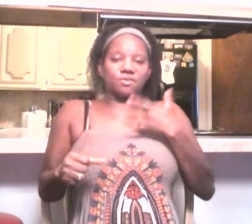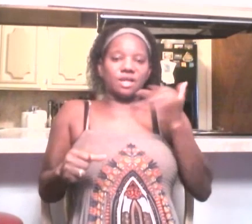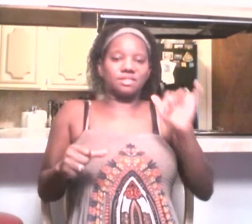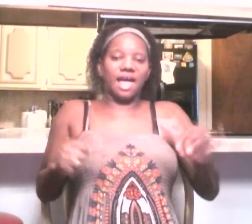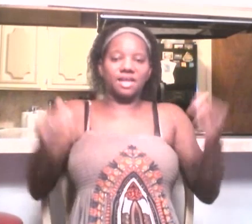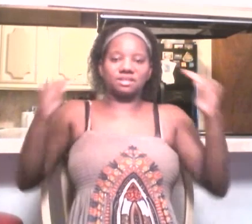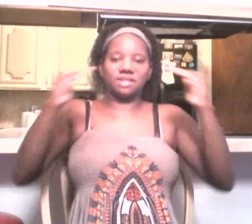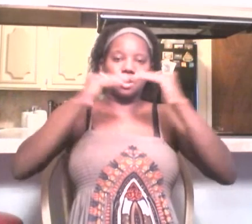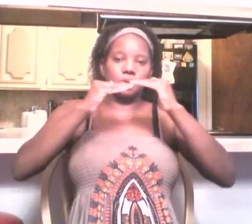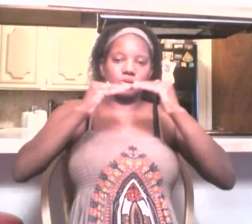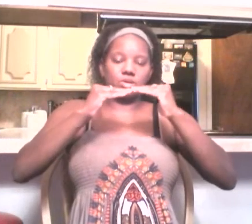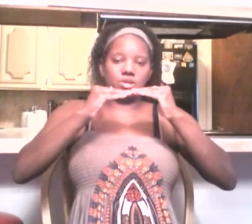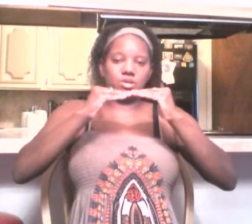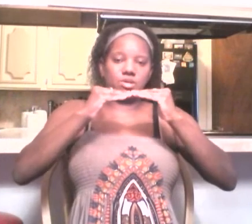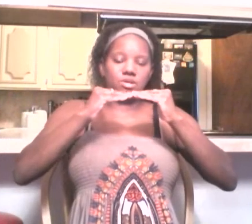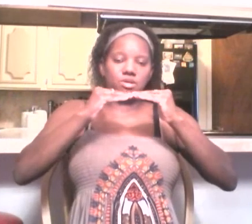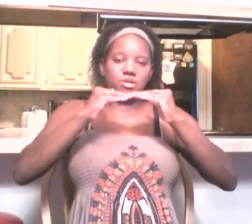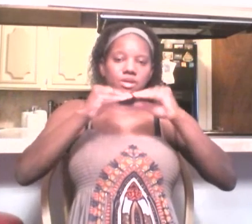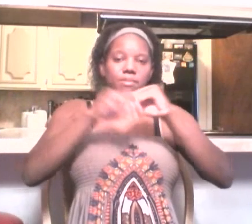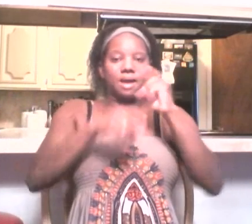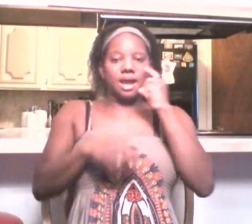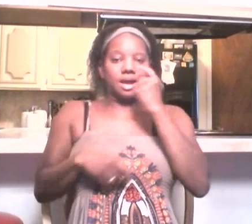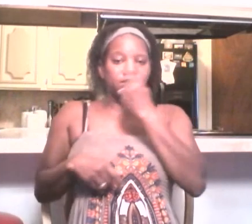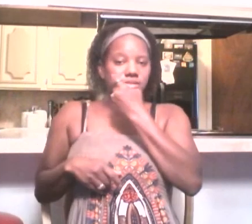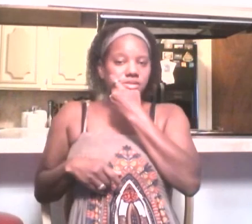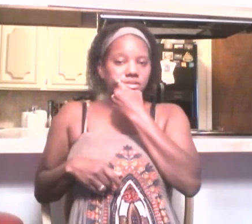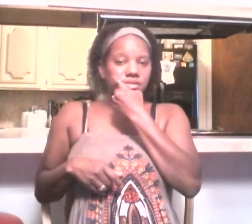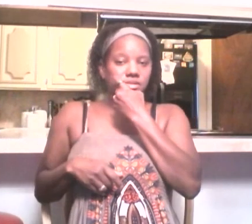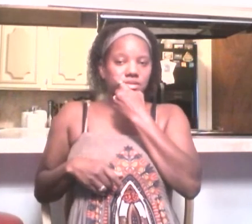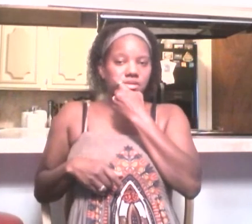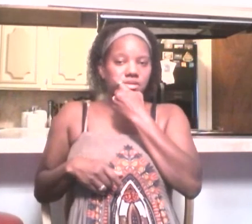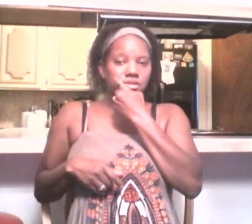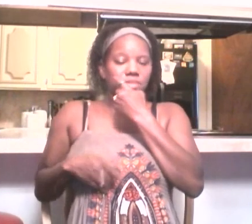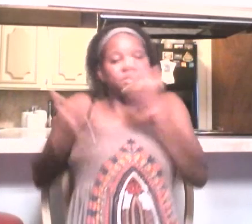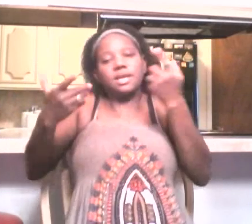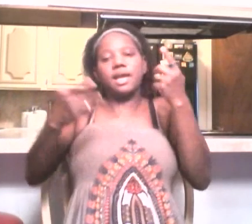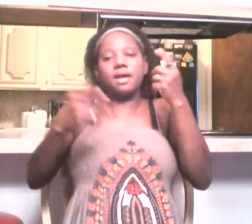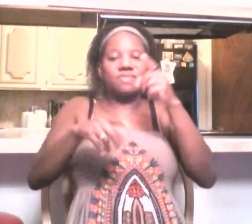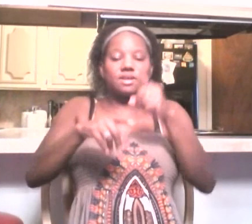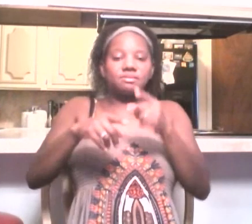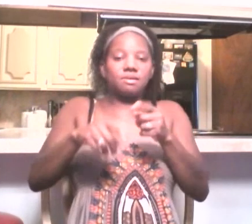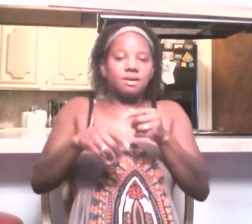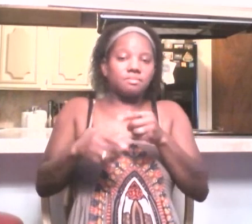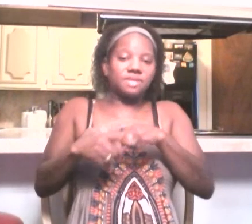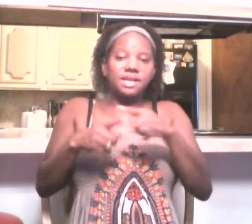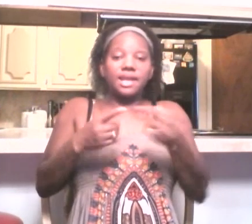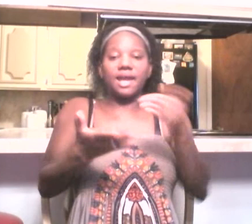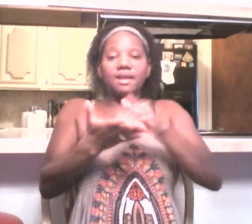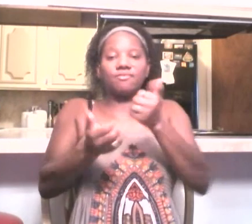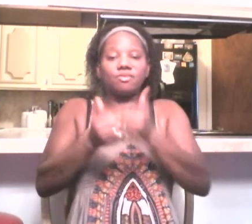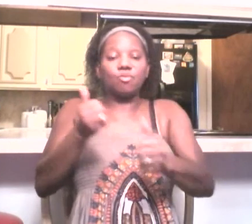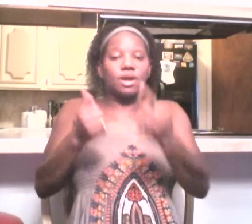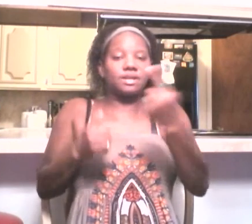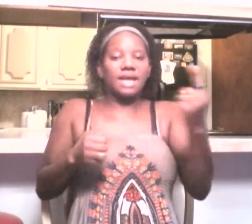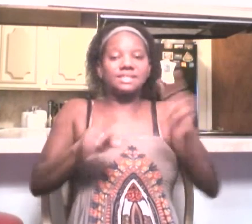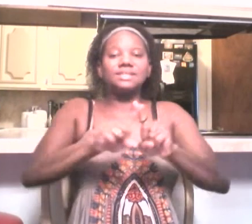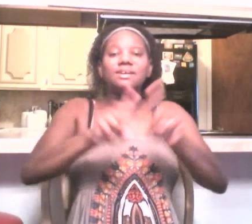like that's equal in my eyes. But then again, everyone has it